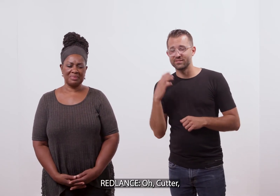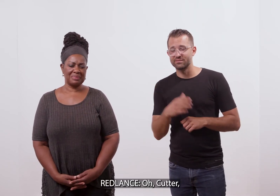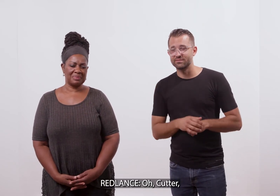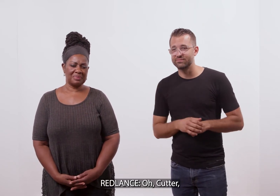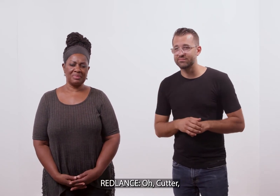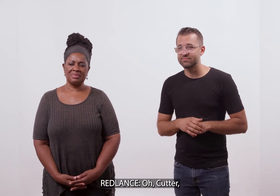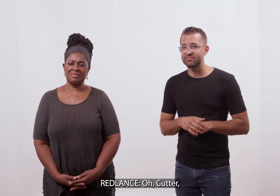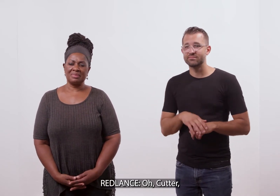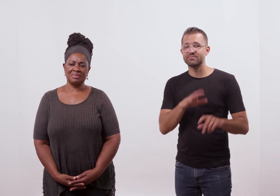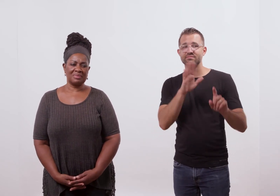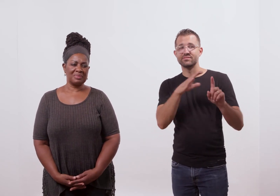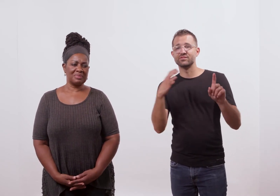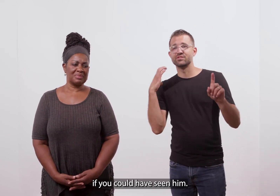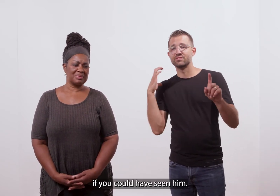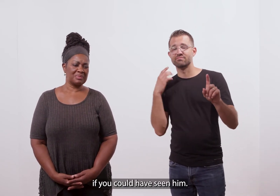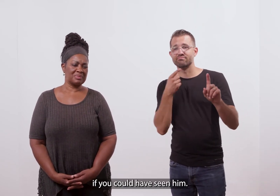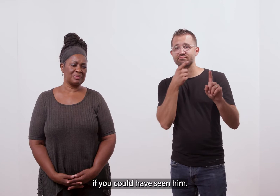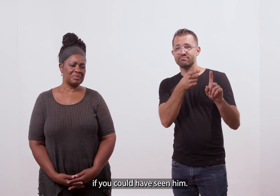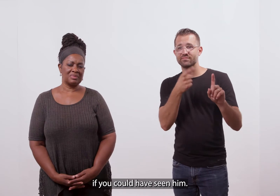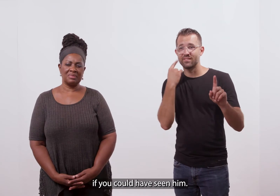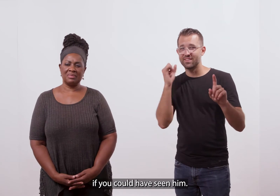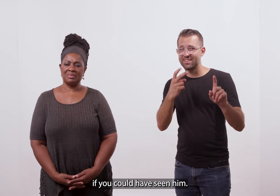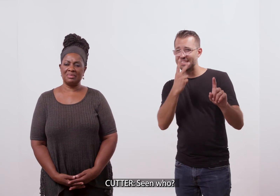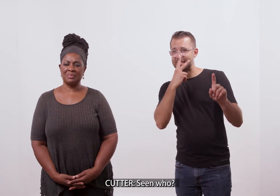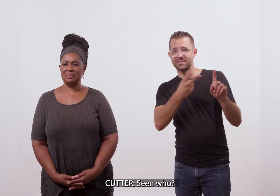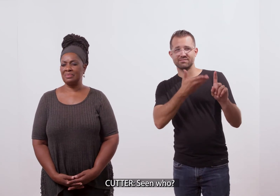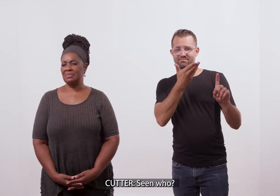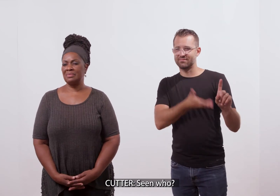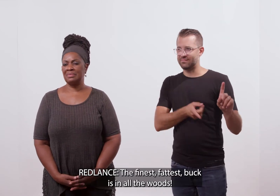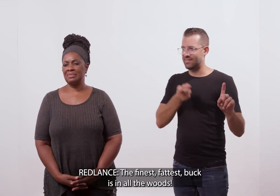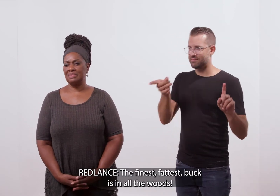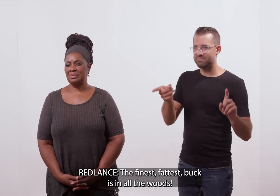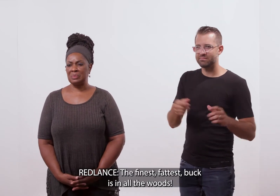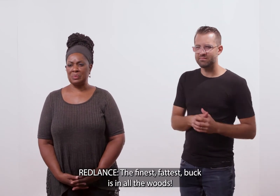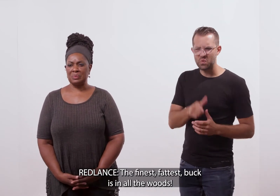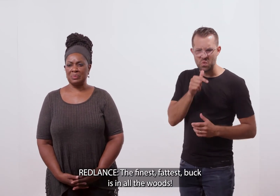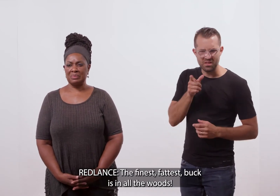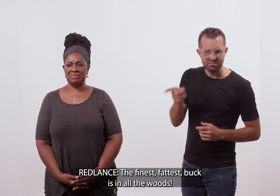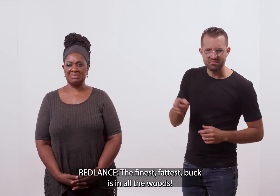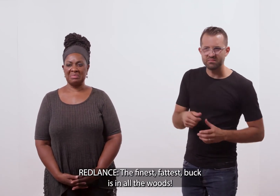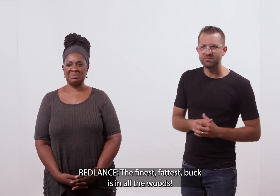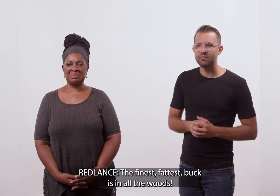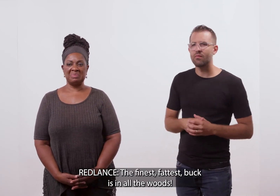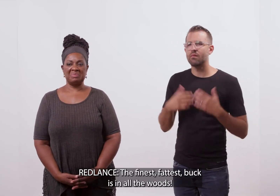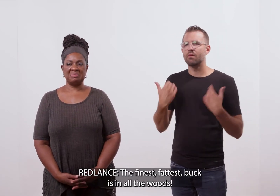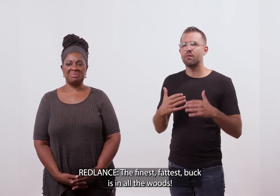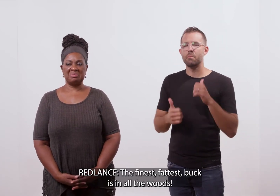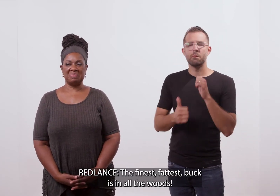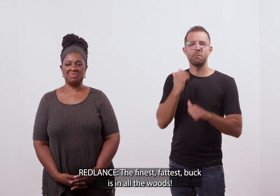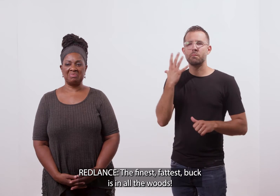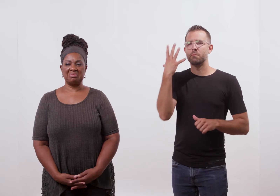Oh, Cutter, if you could have seen him. Seen who? The finest, fattest buck in all the